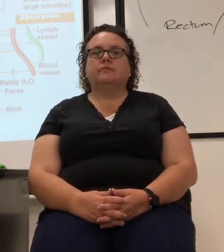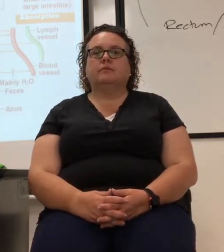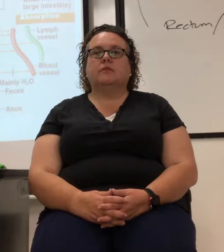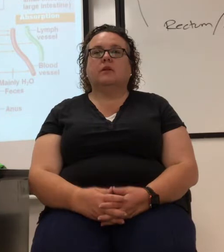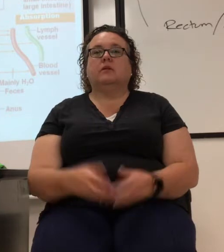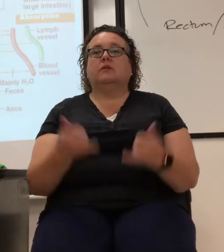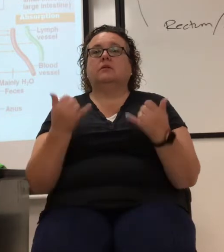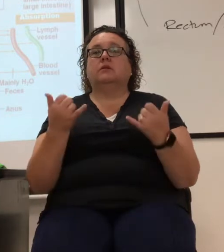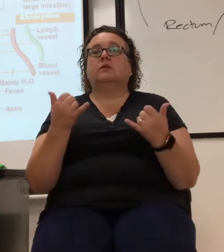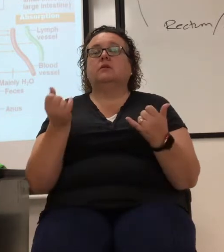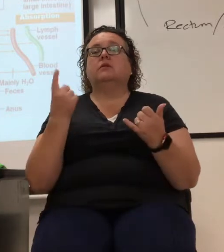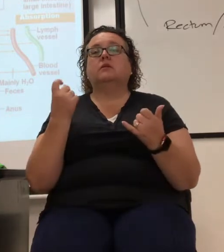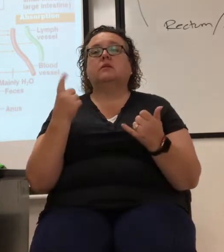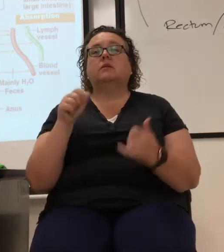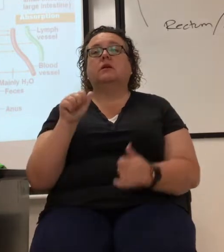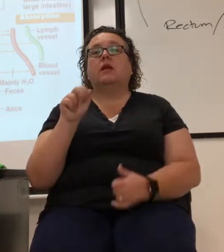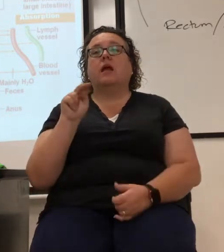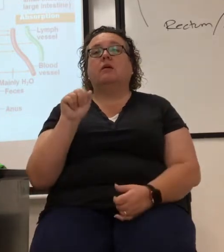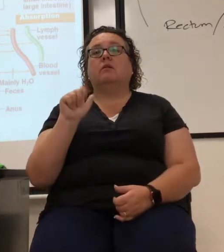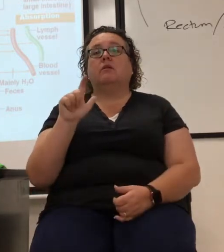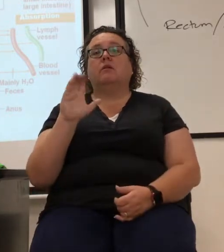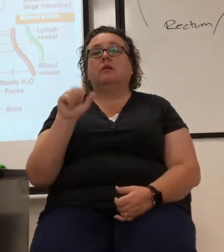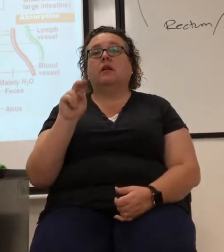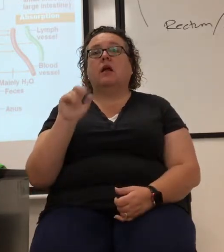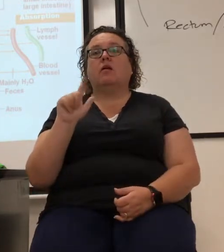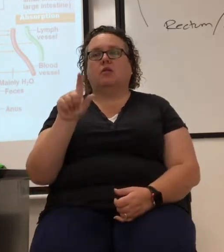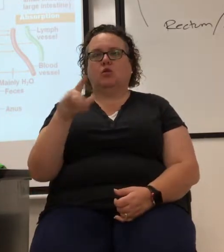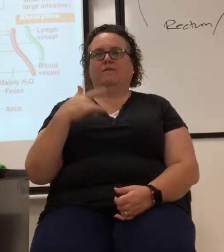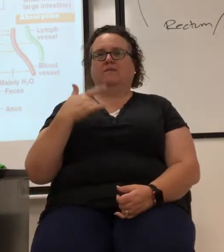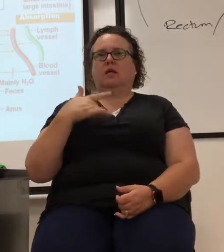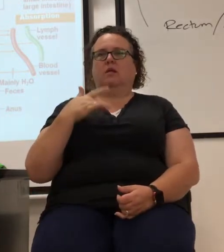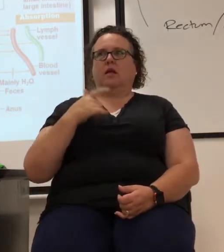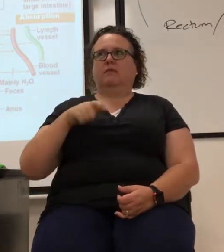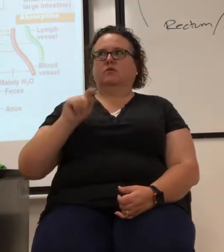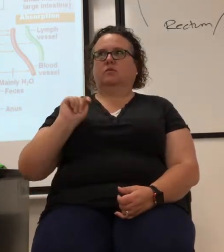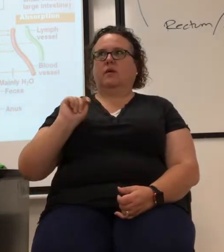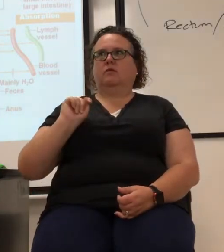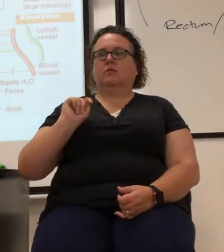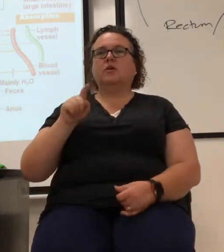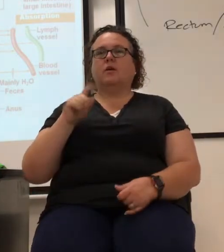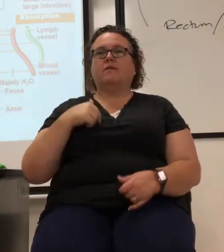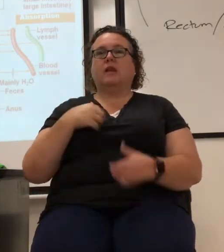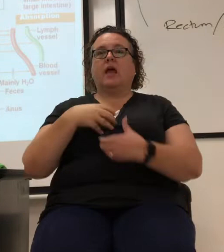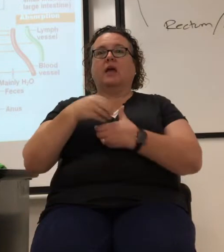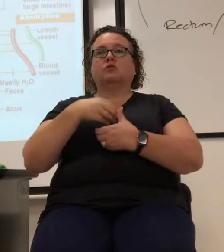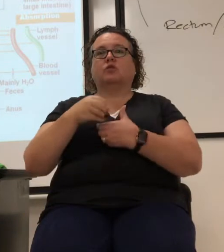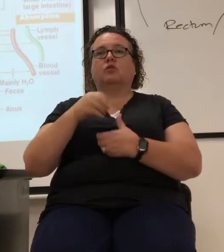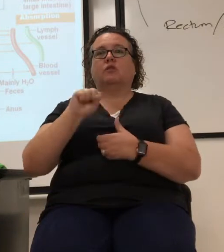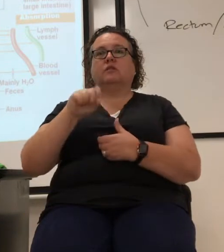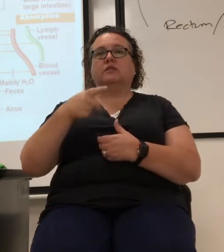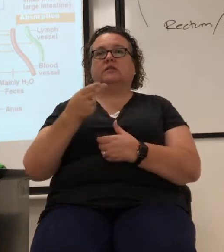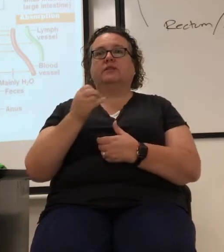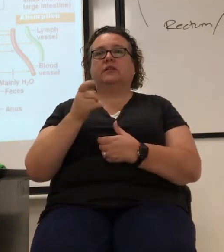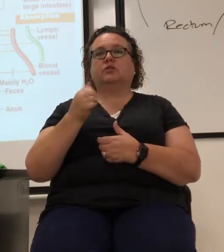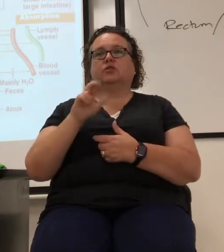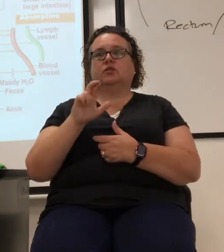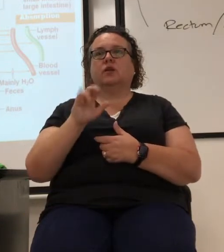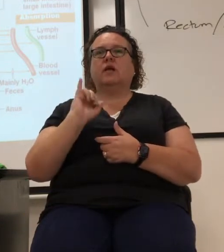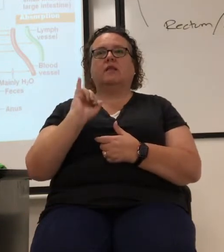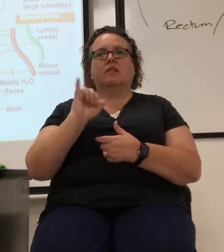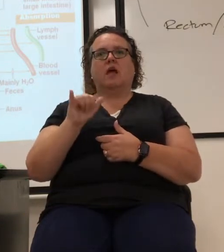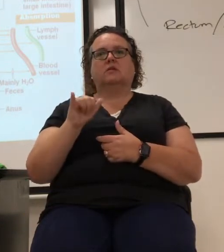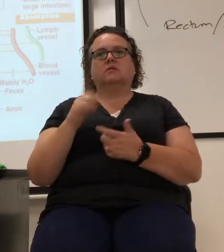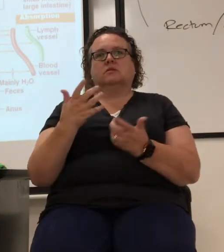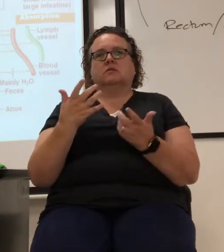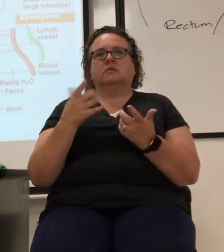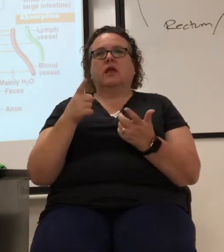Now the anal canal, I mean, that's when you feel like you have to go. You have an external anal sphincter, which is under voluntary control. You know, that's kind of like